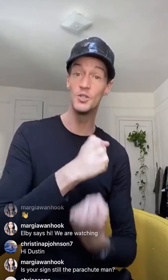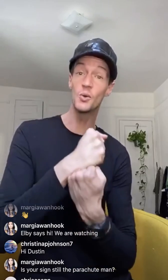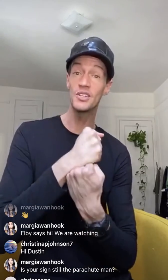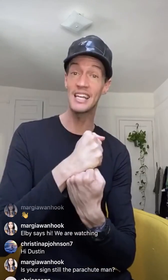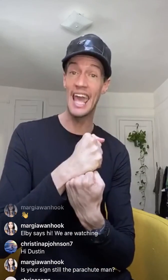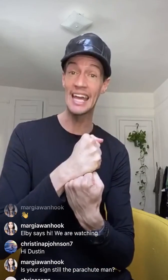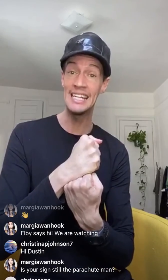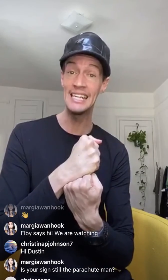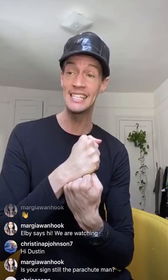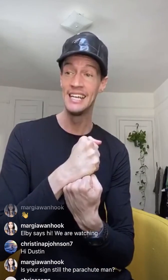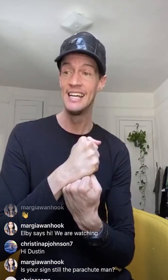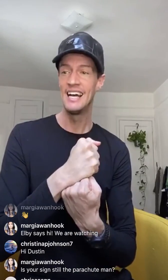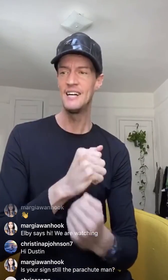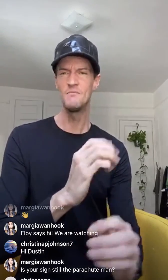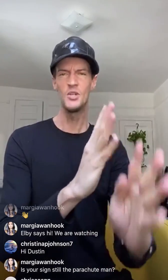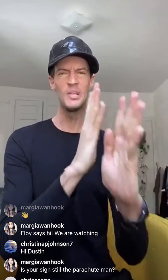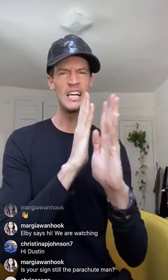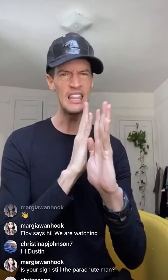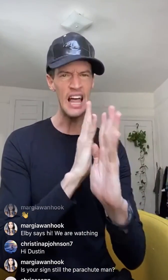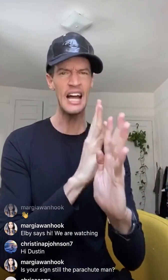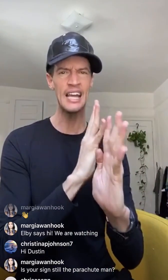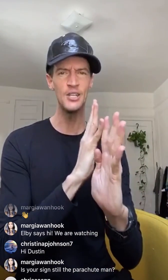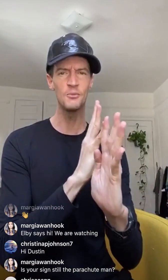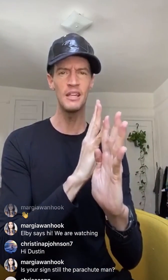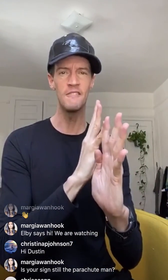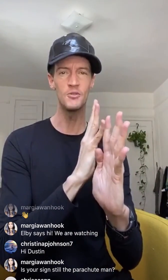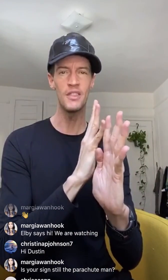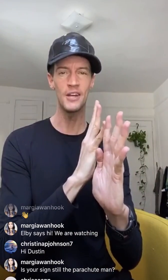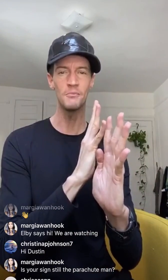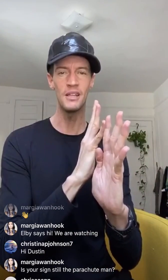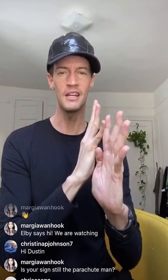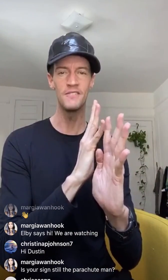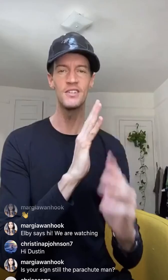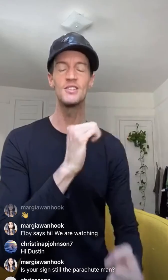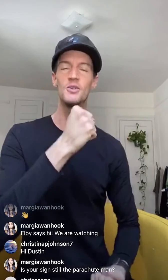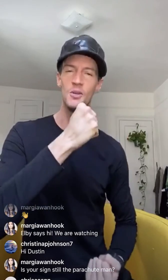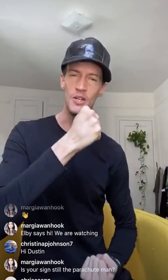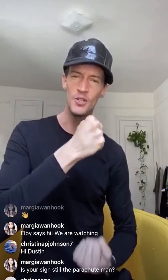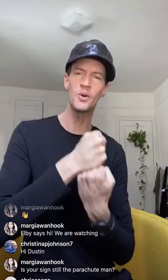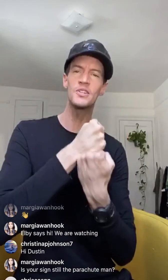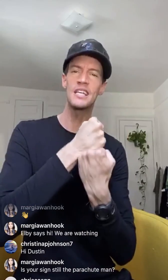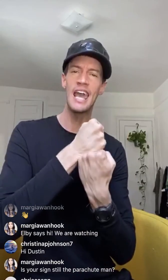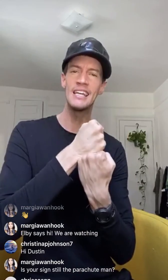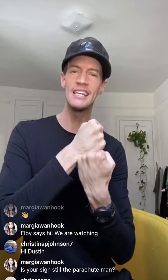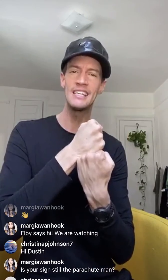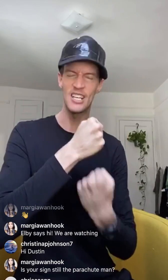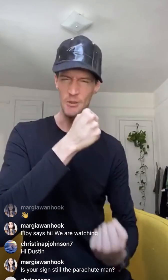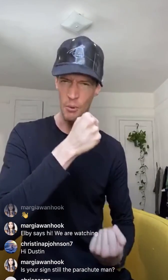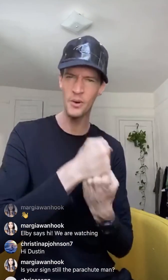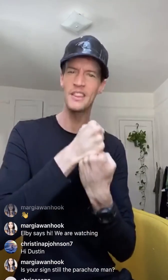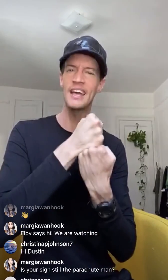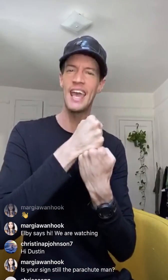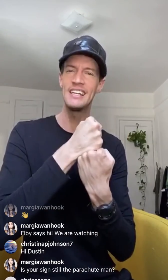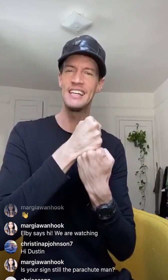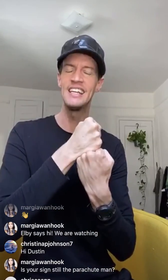up. And this could be like a line, like I align my beliefs with you, or it could be physical, like people in a line, like let's line